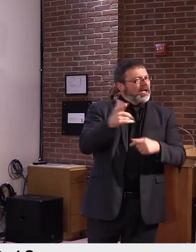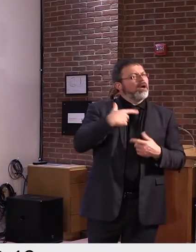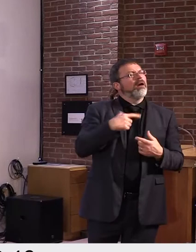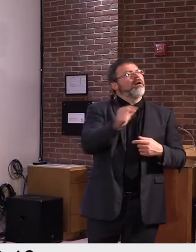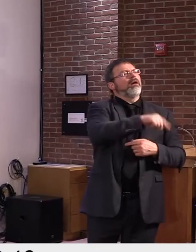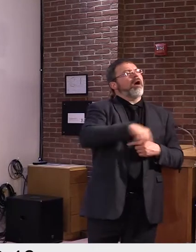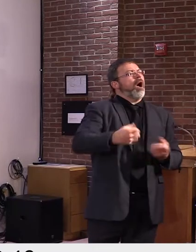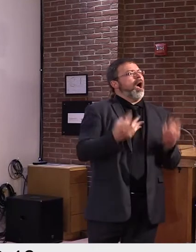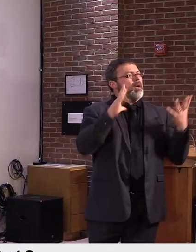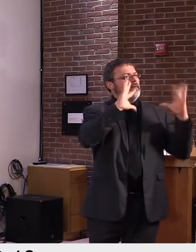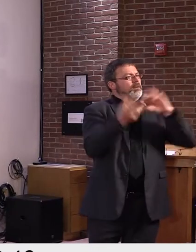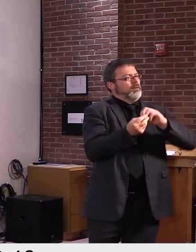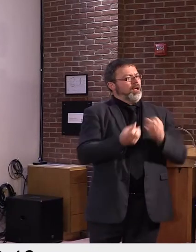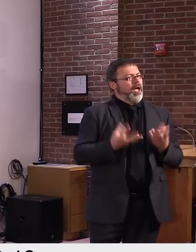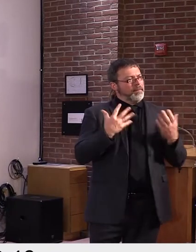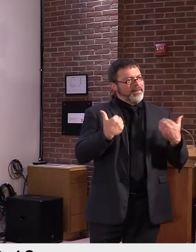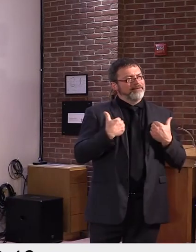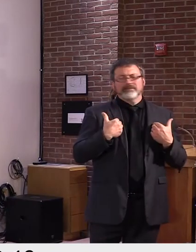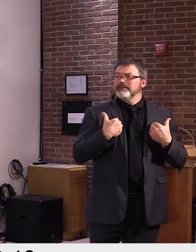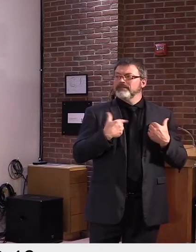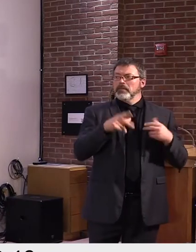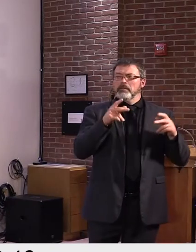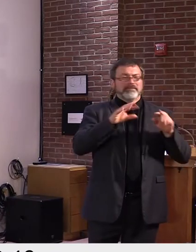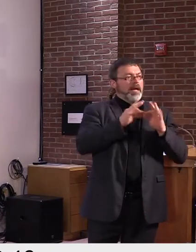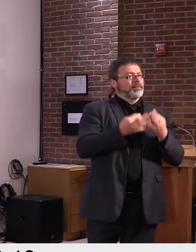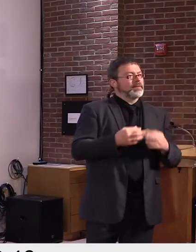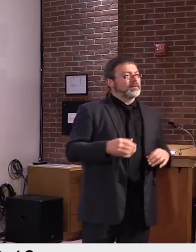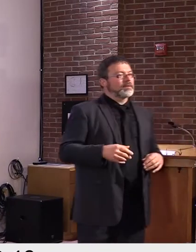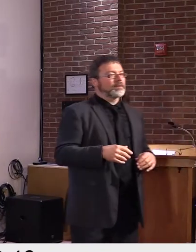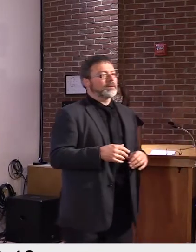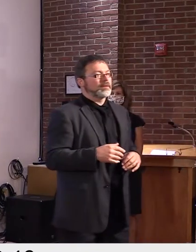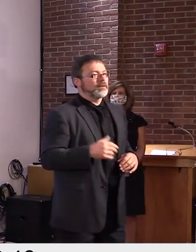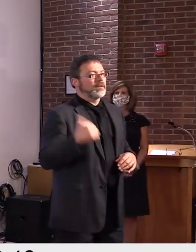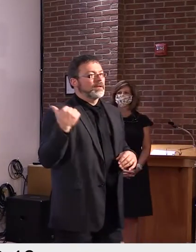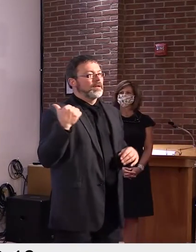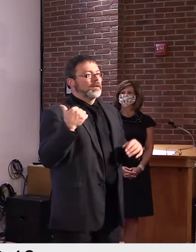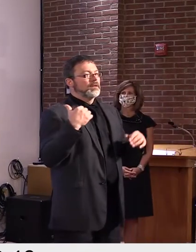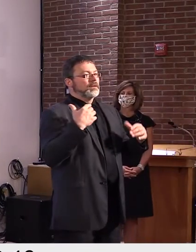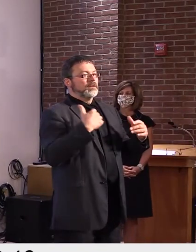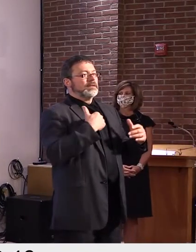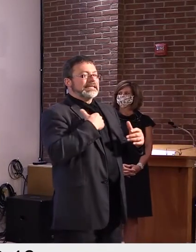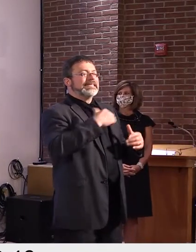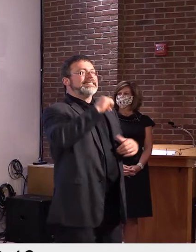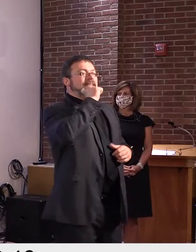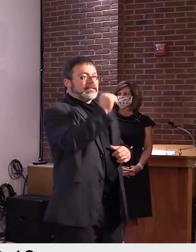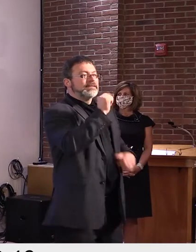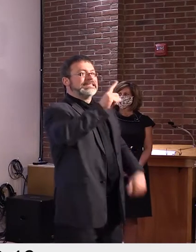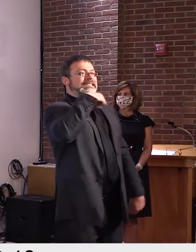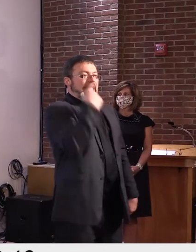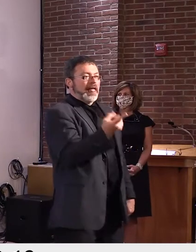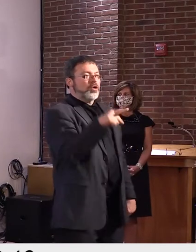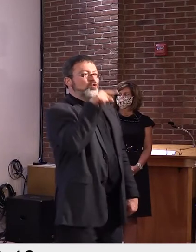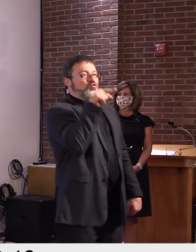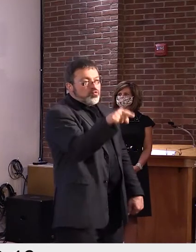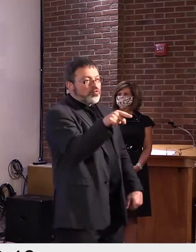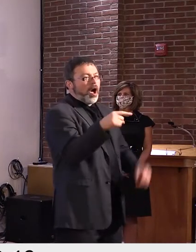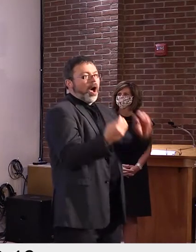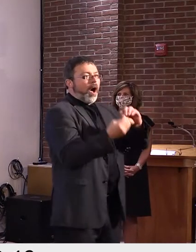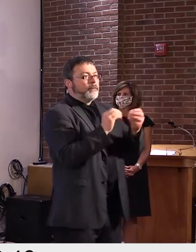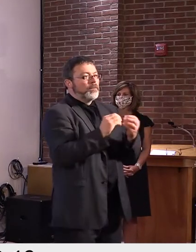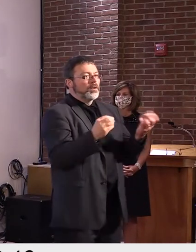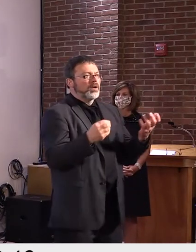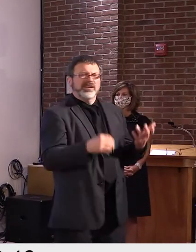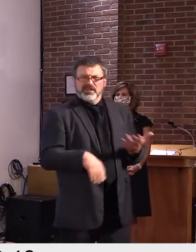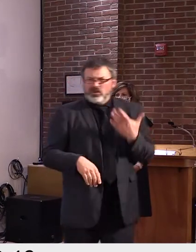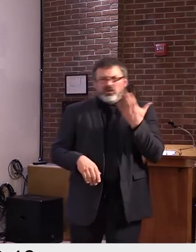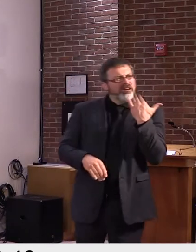Okay, but how many cases? I can't really release the number of cases. Why not?